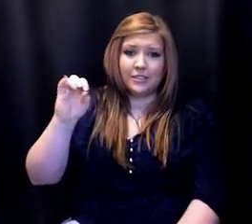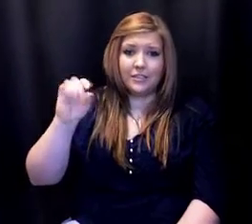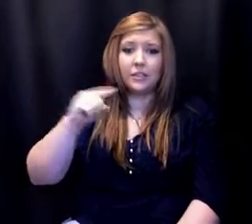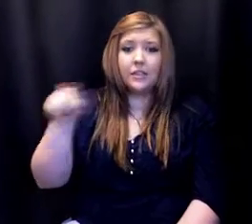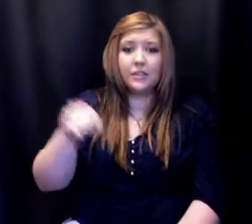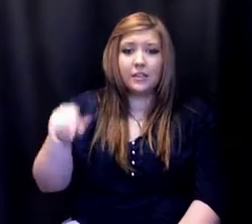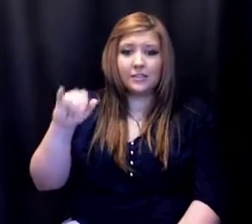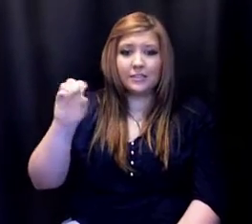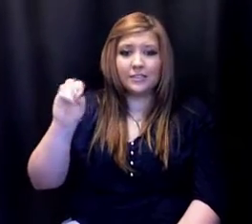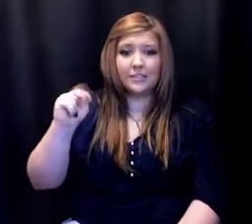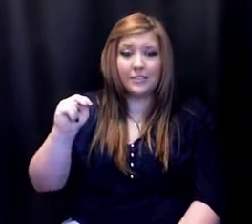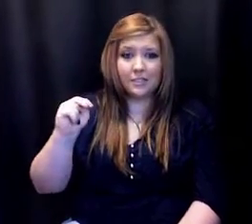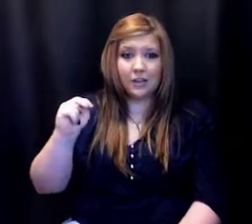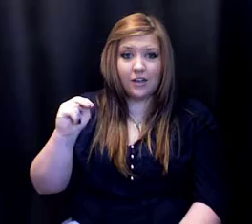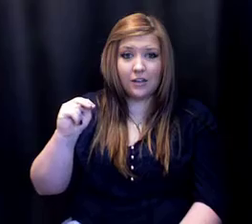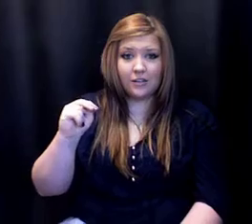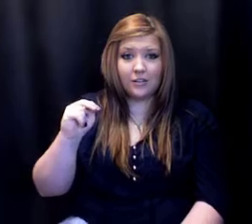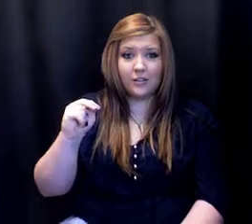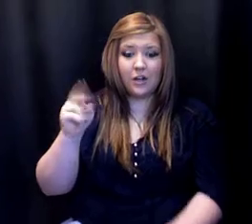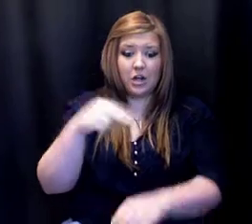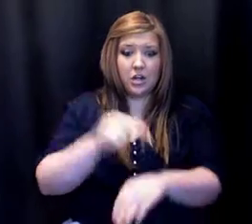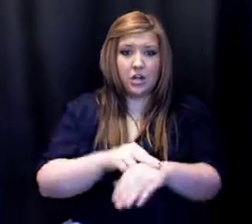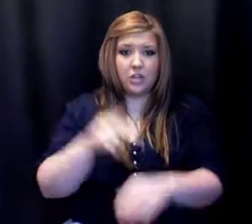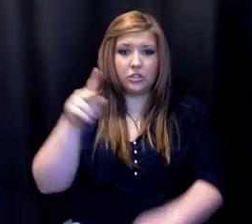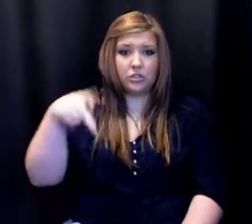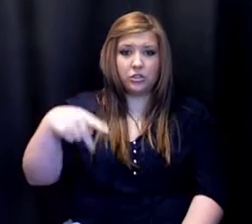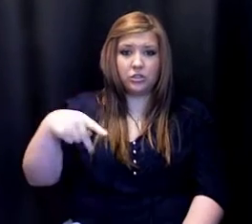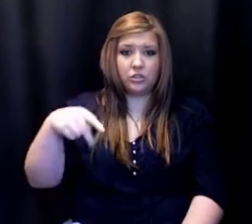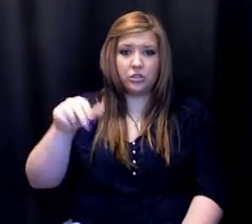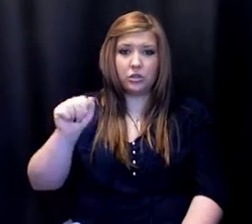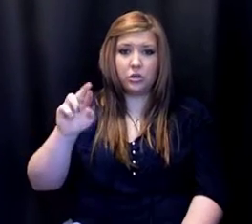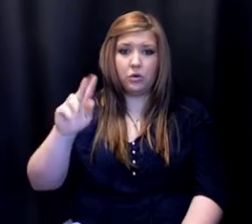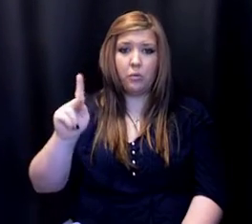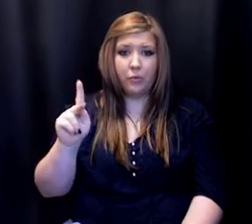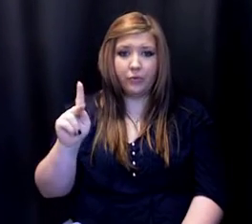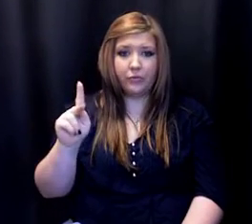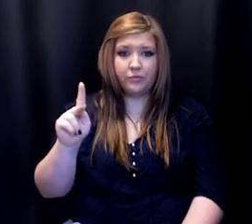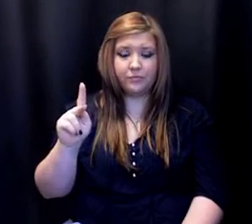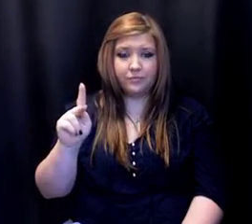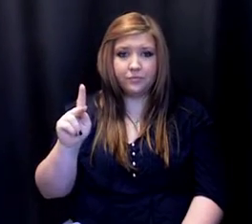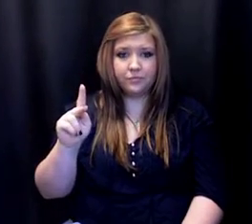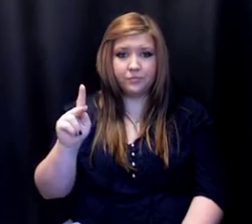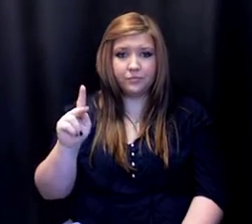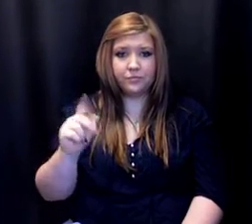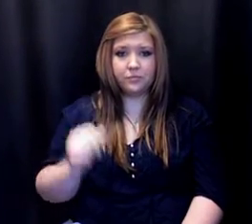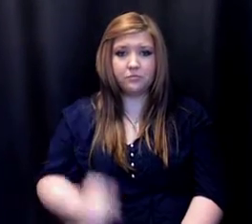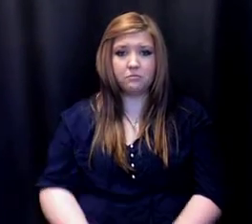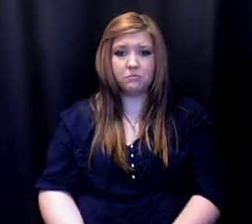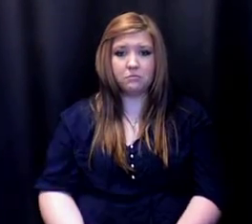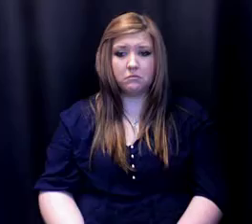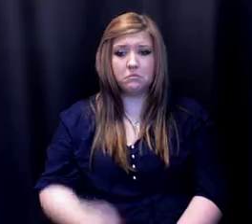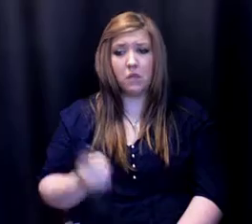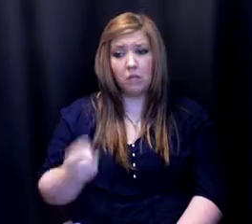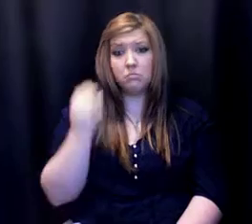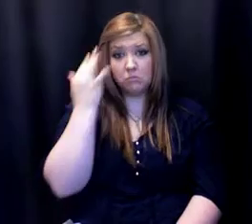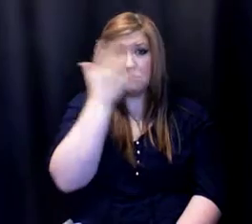bit further out of the way than I expected, and we went to Mount Zion National Park instead. which was beautiful. We got out